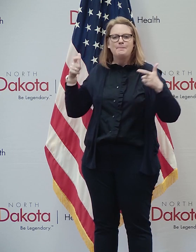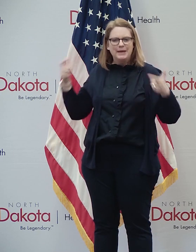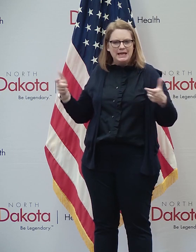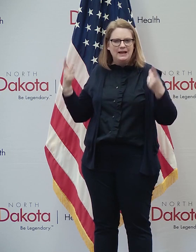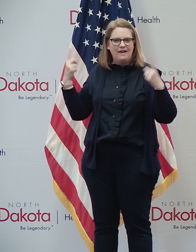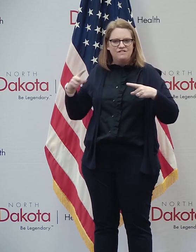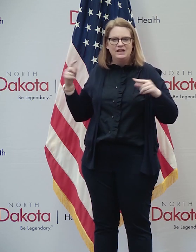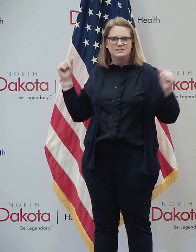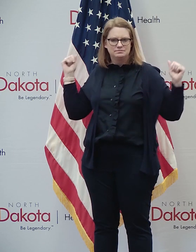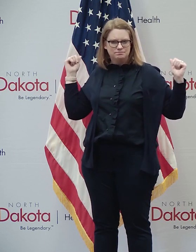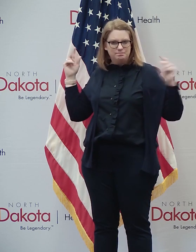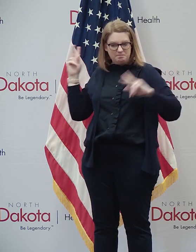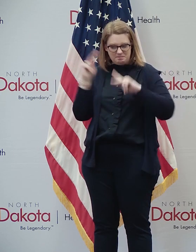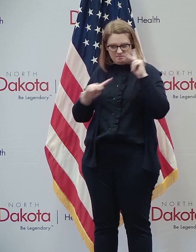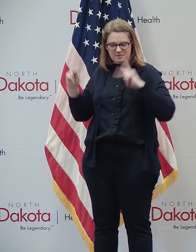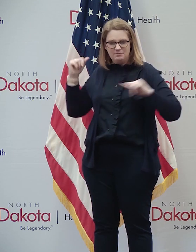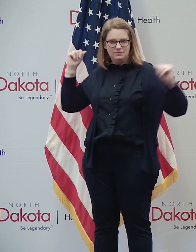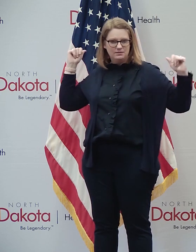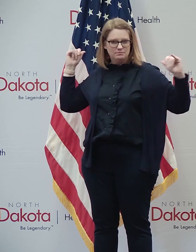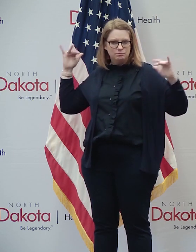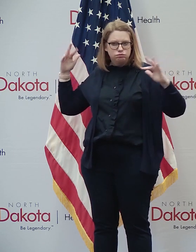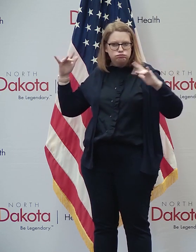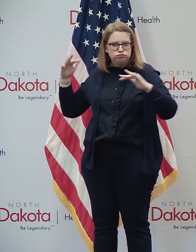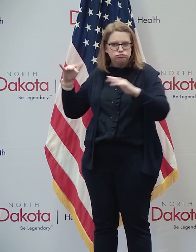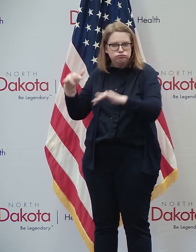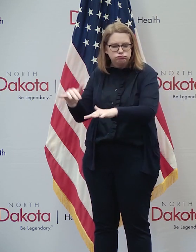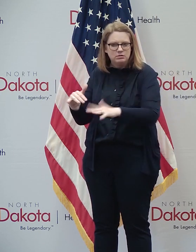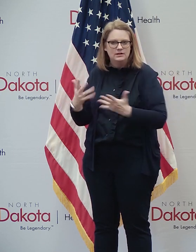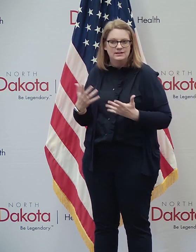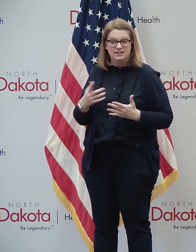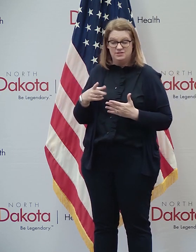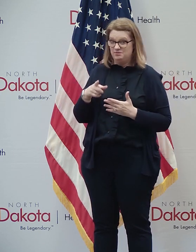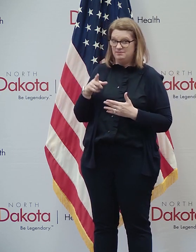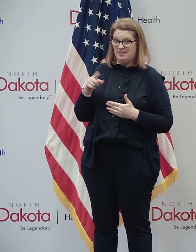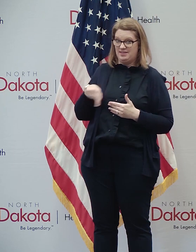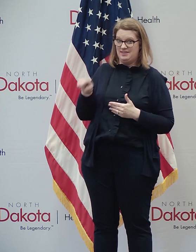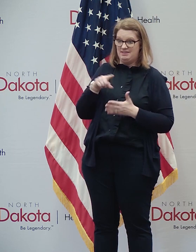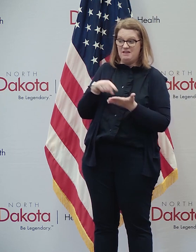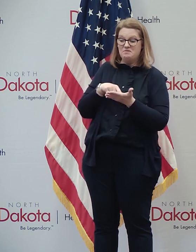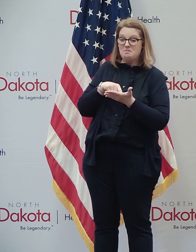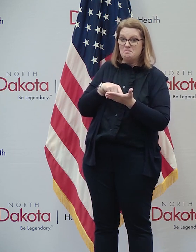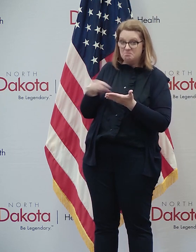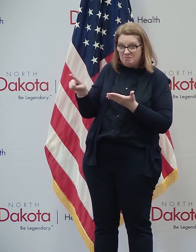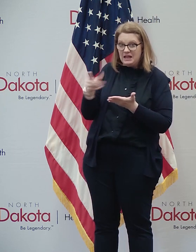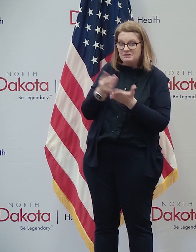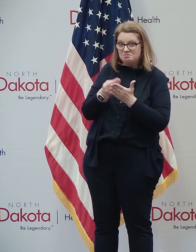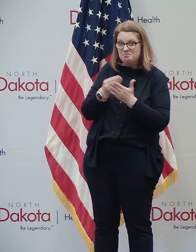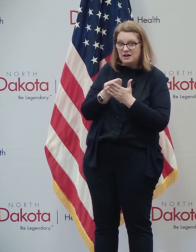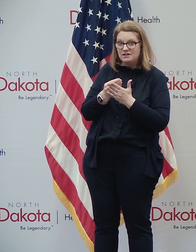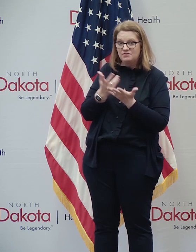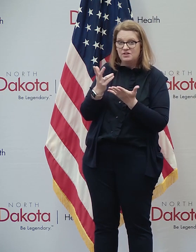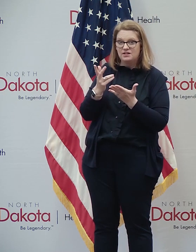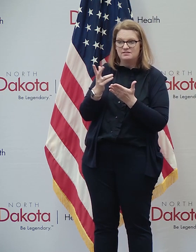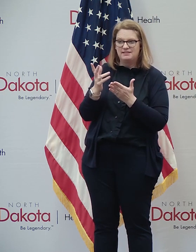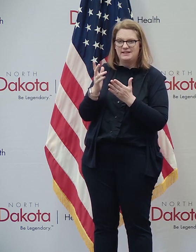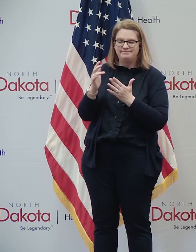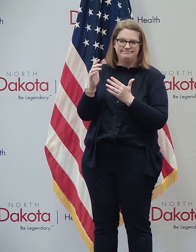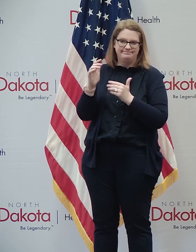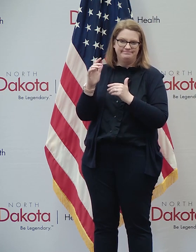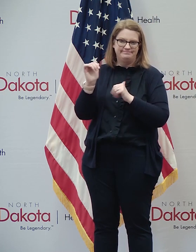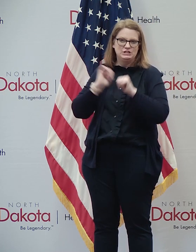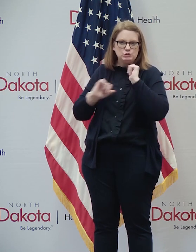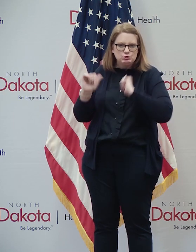Mike, on your question, because I understand, I learned just coming in here that the Red River Valley Fair, I believe, is also canceled. I think there are